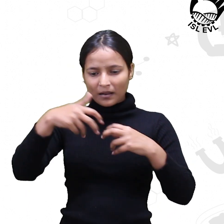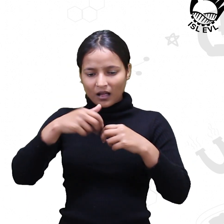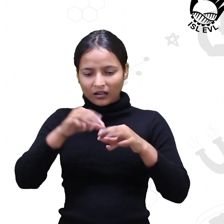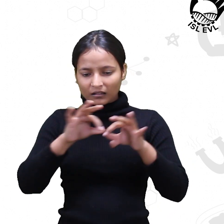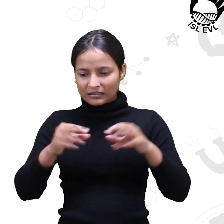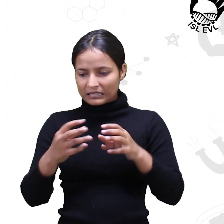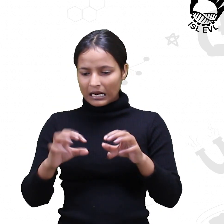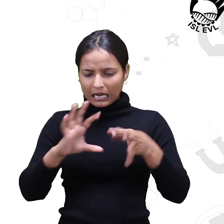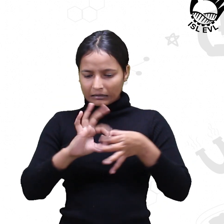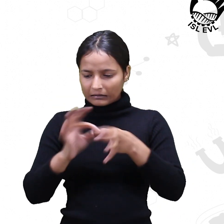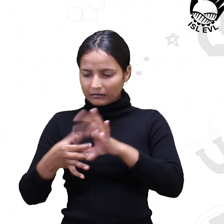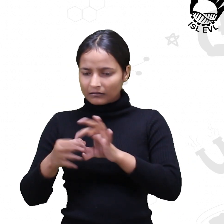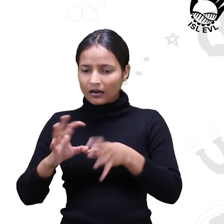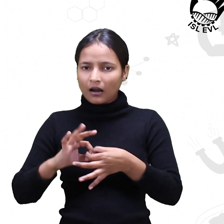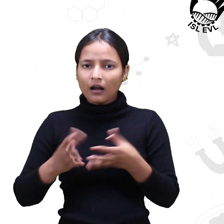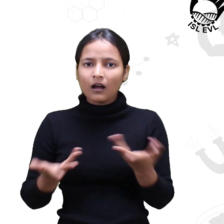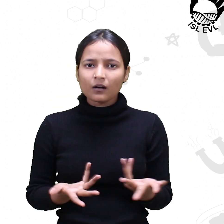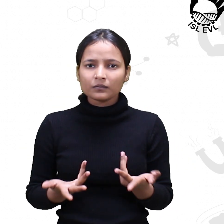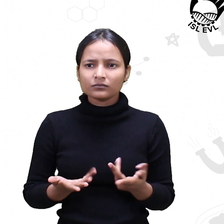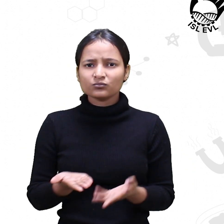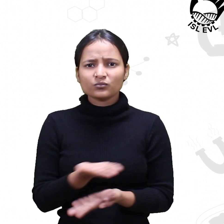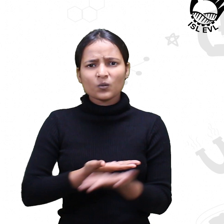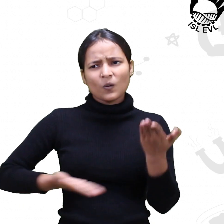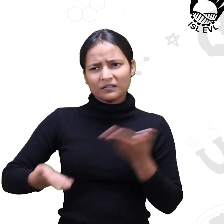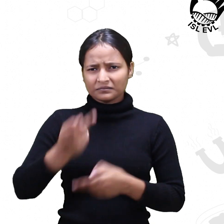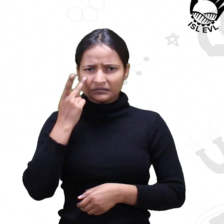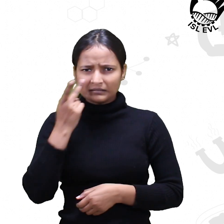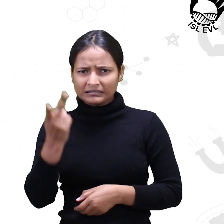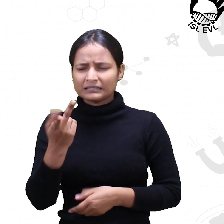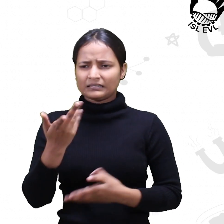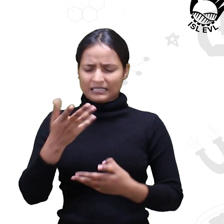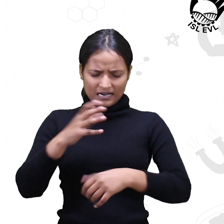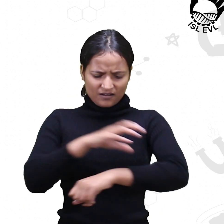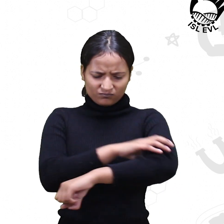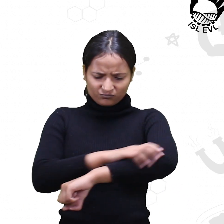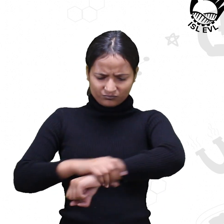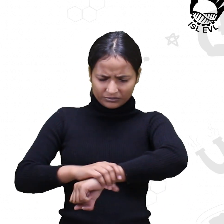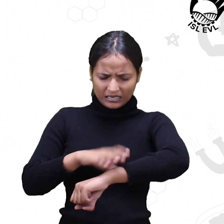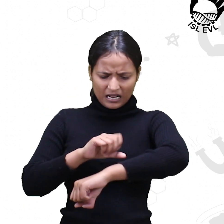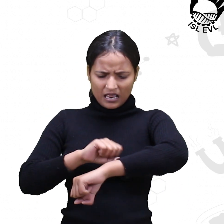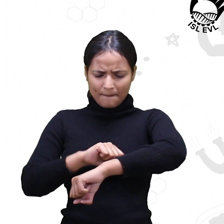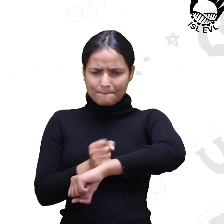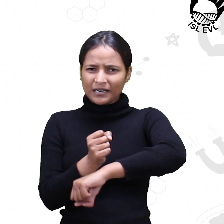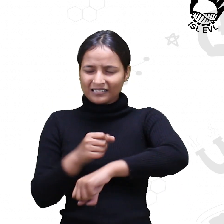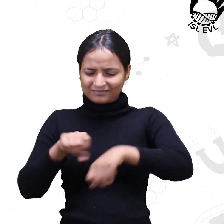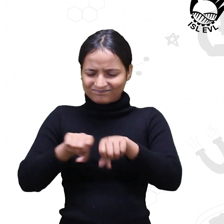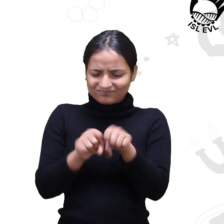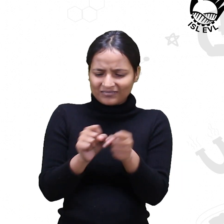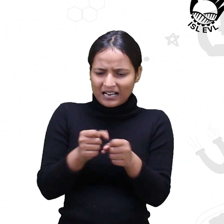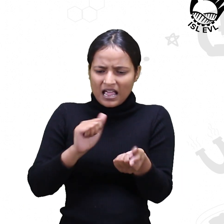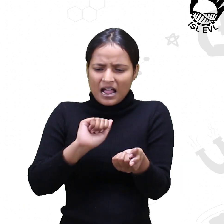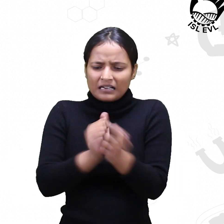fractured a bone? No, right? You have seen people with bandage, like hard plaster in their hand or leg,